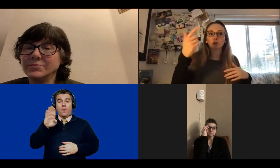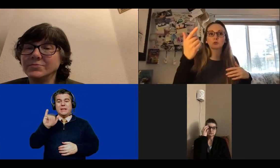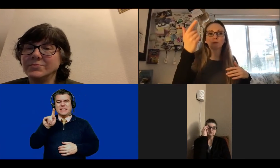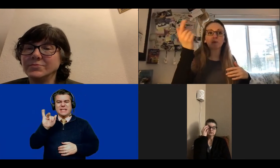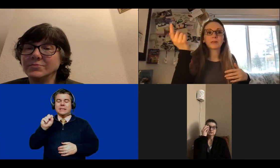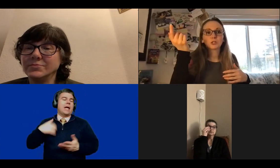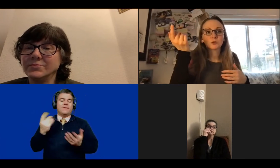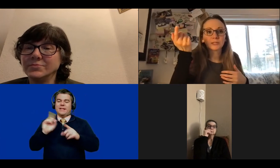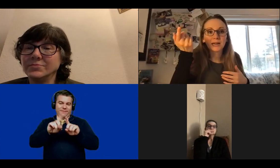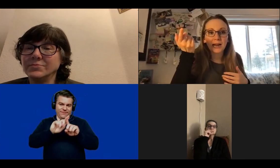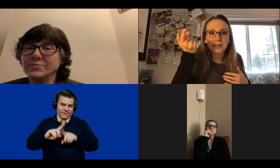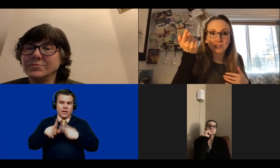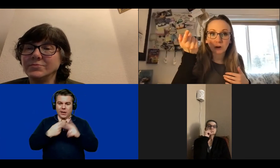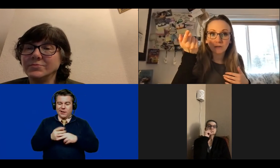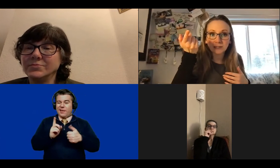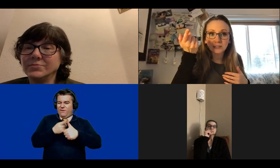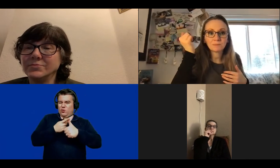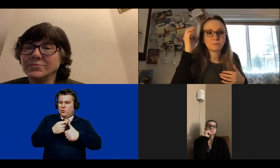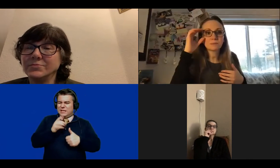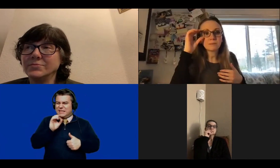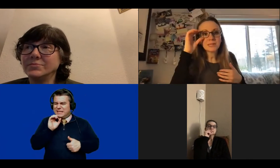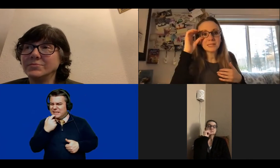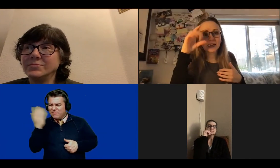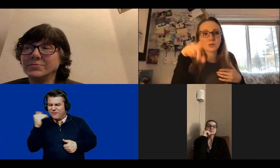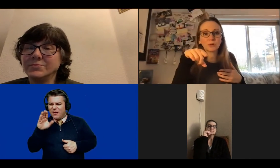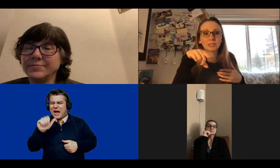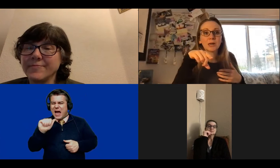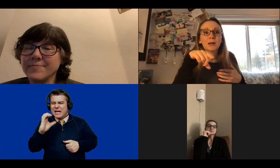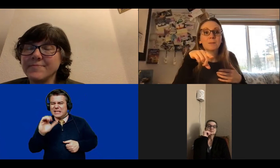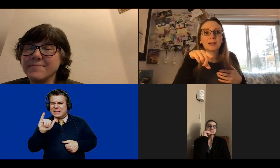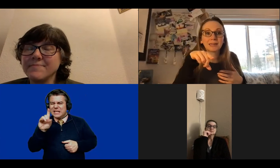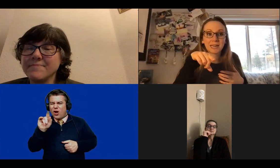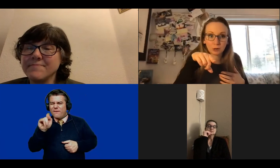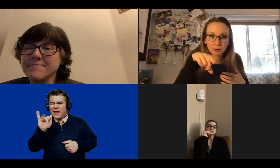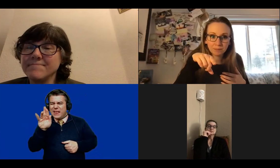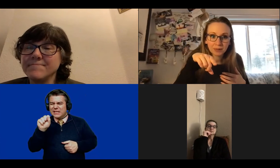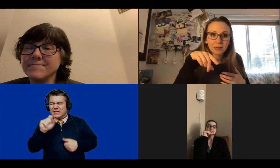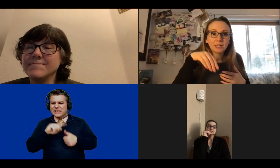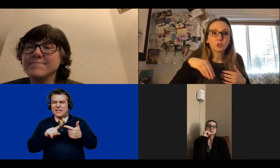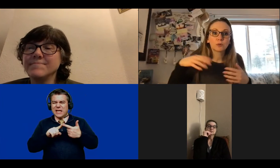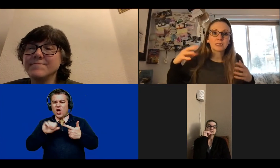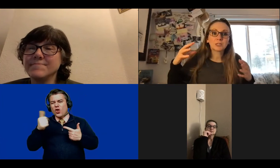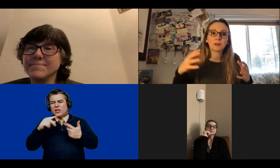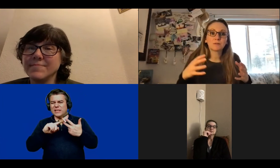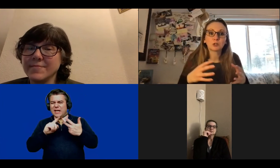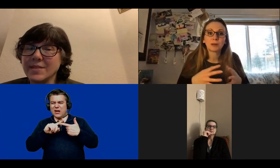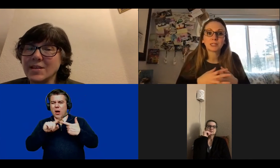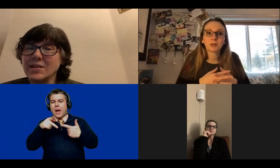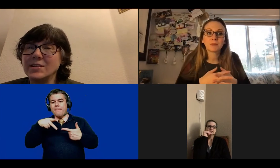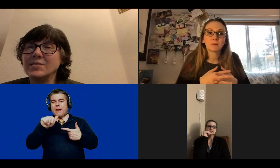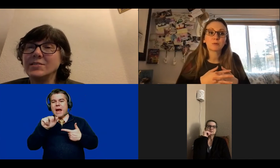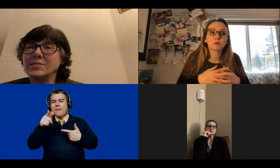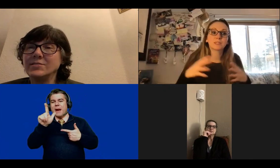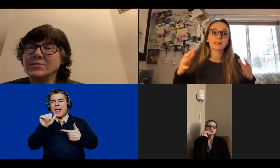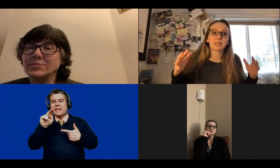That first one we mentioned was acidophilus. The second one is plantarum. So this is beneficial